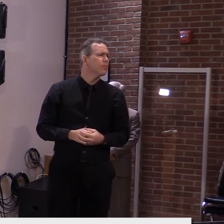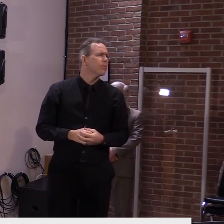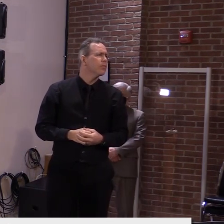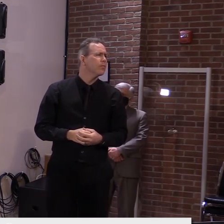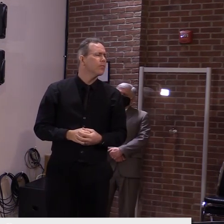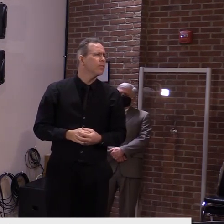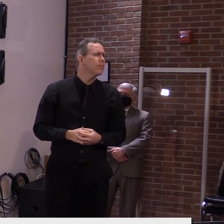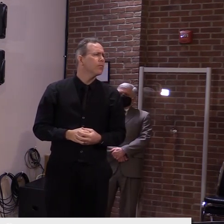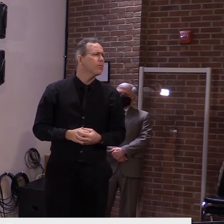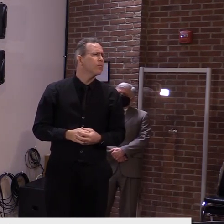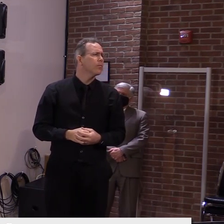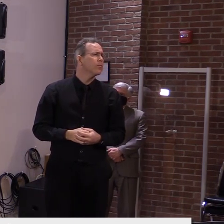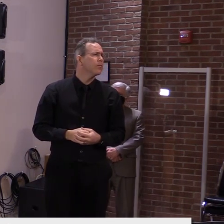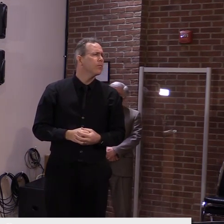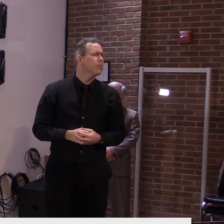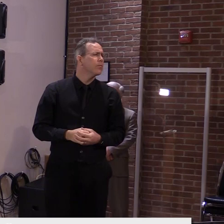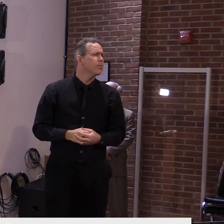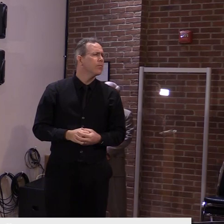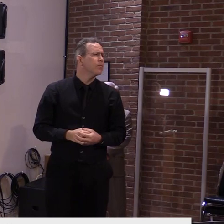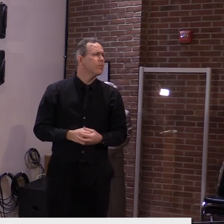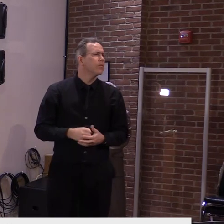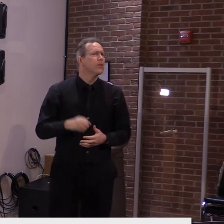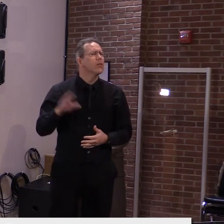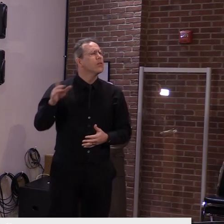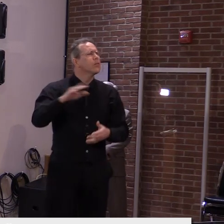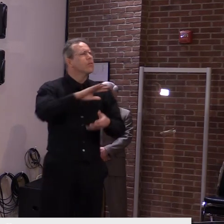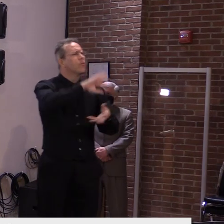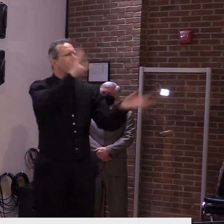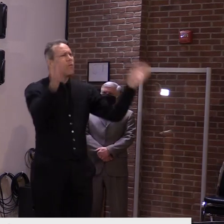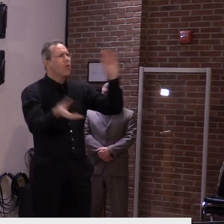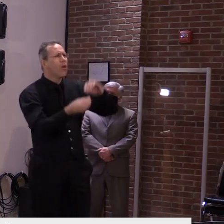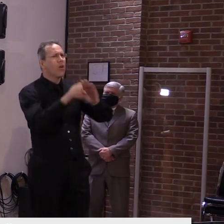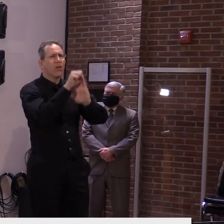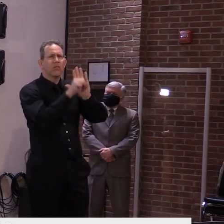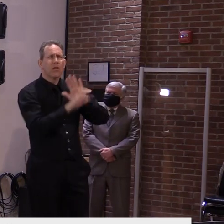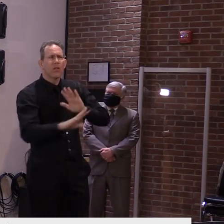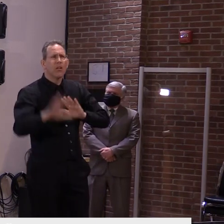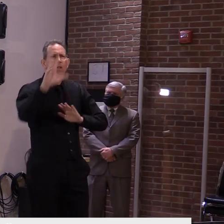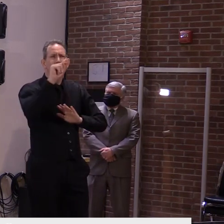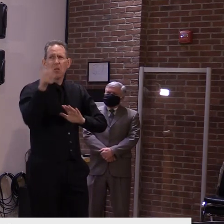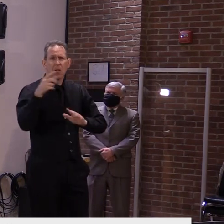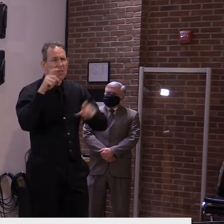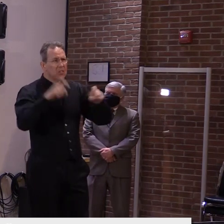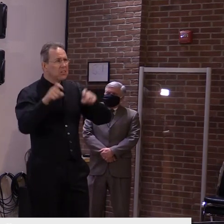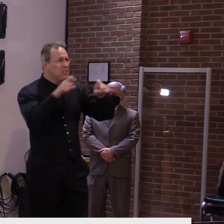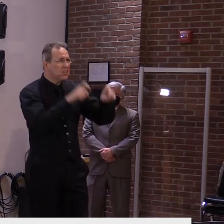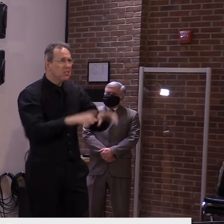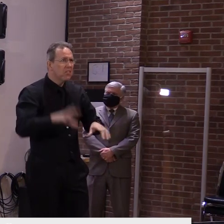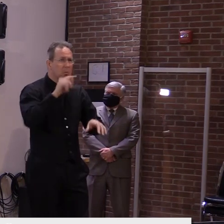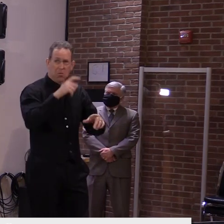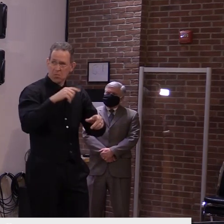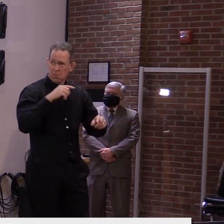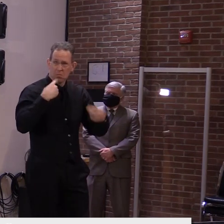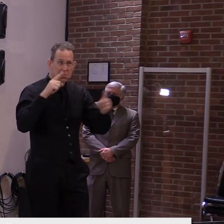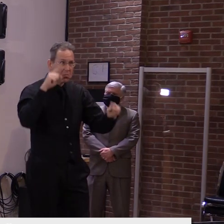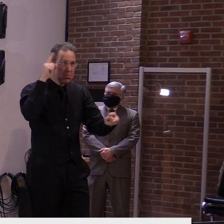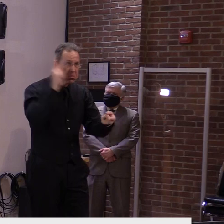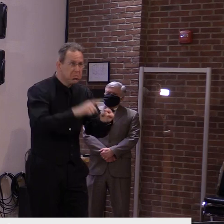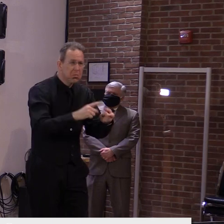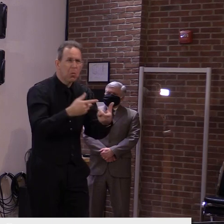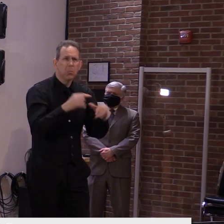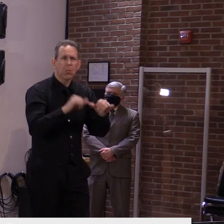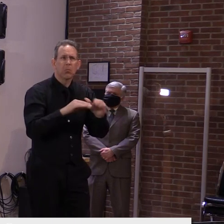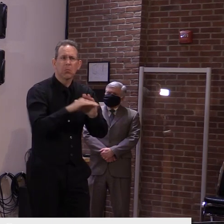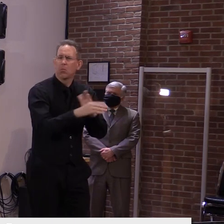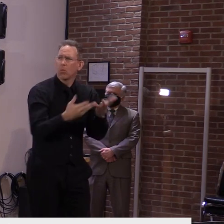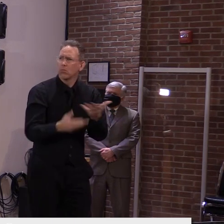know, we're not seeing as much of a decline as is being reported all around the country, and specifically not seeing as much decline